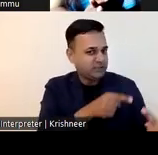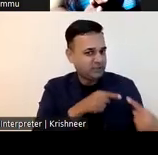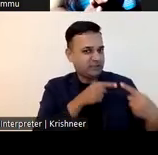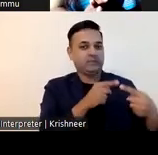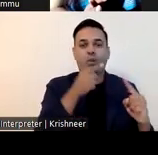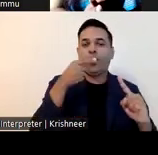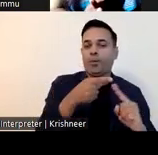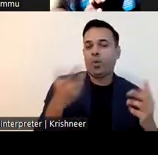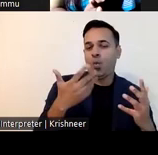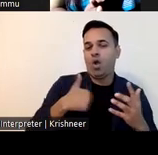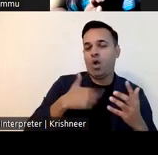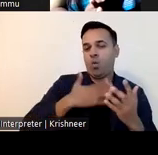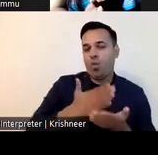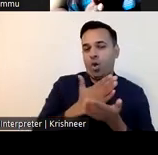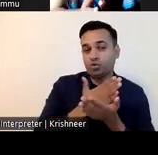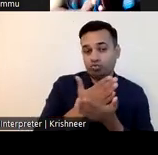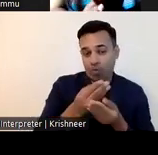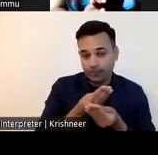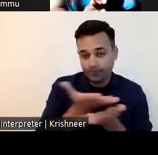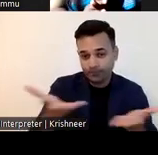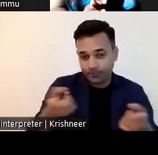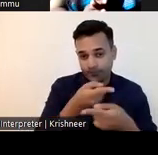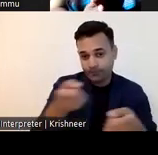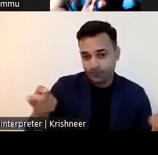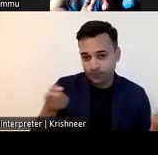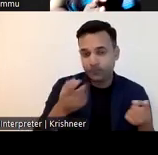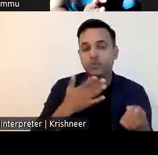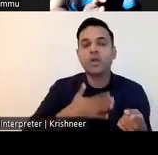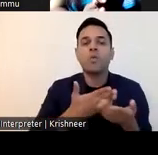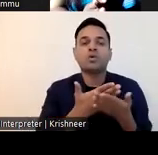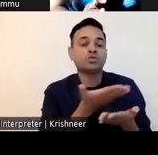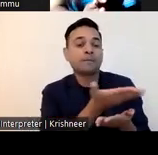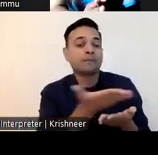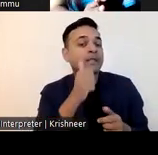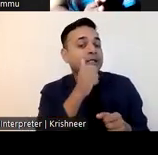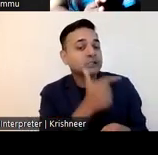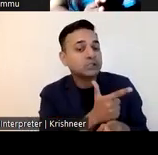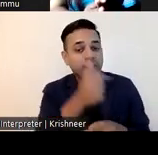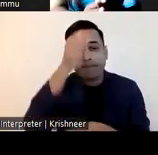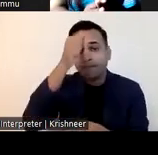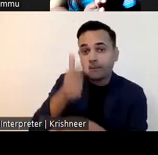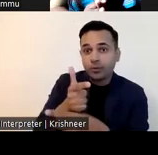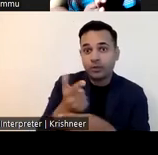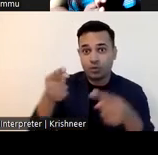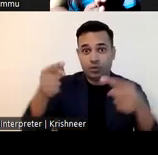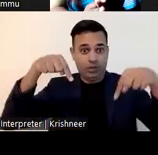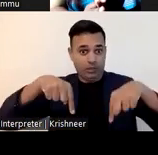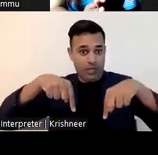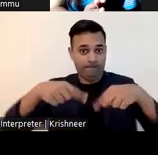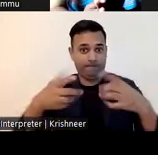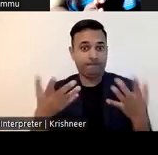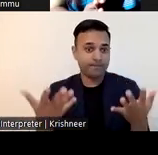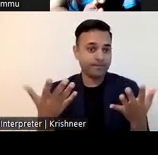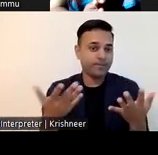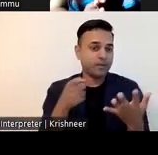think that you are a person with differently. So this is something like I always